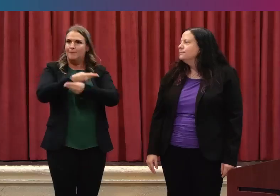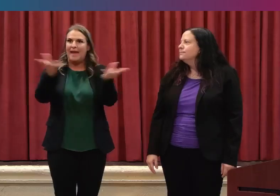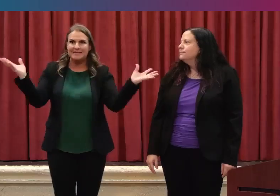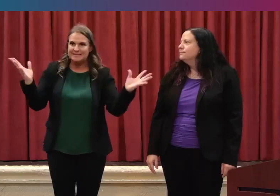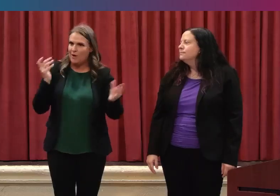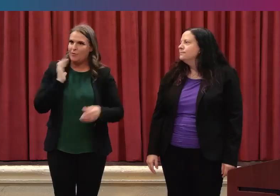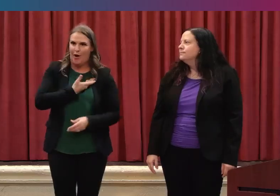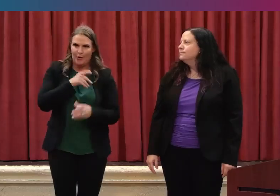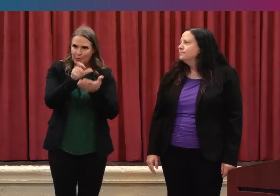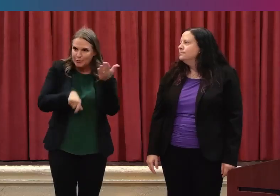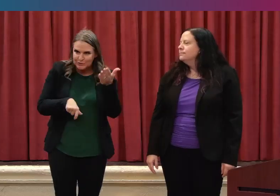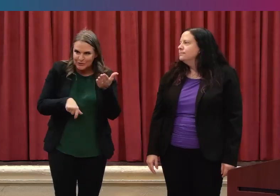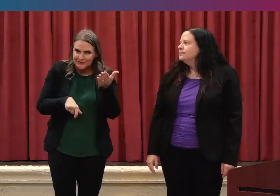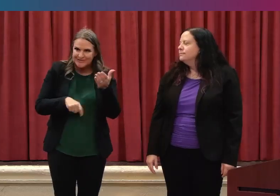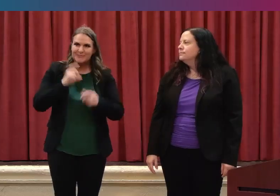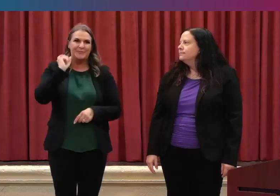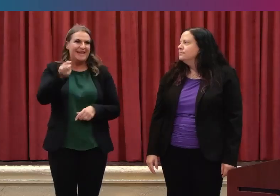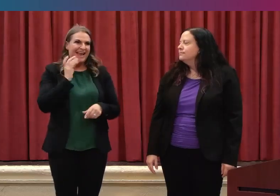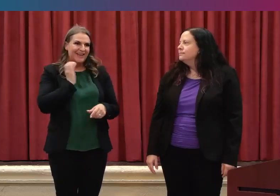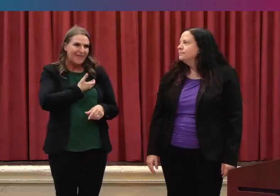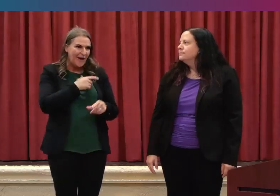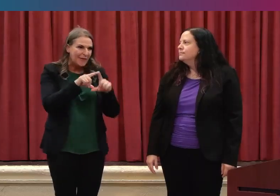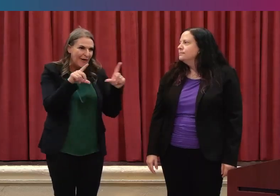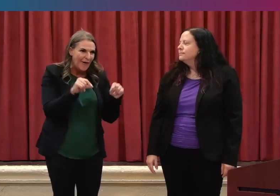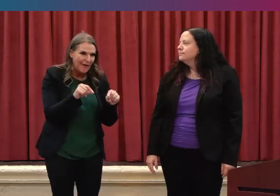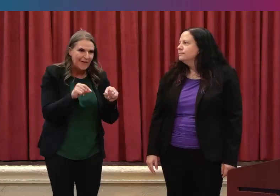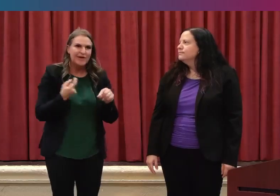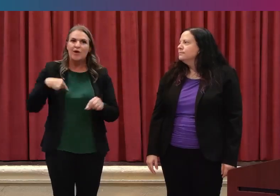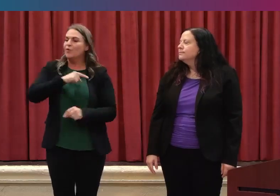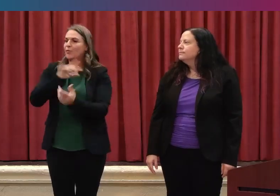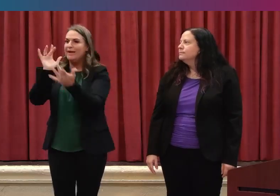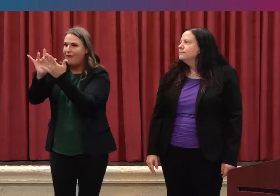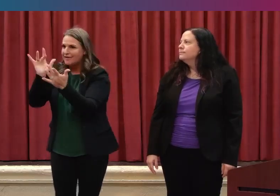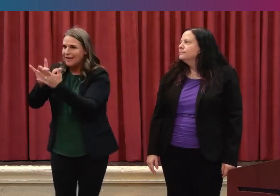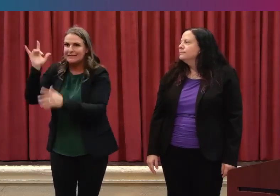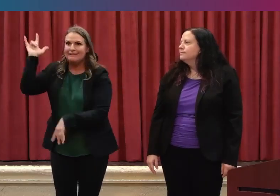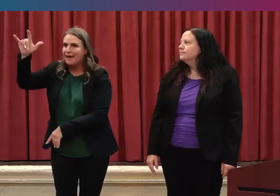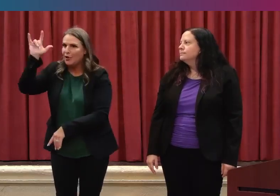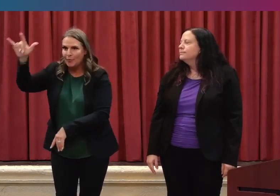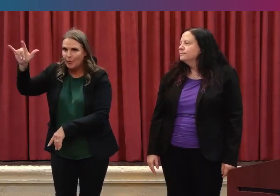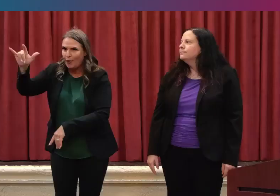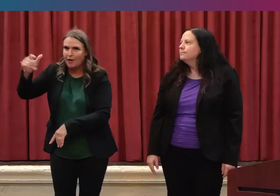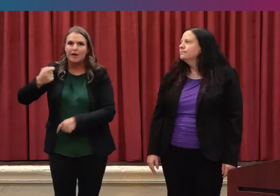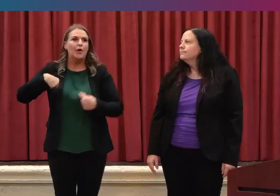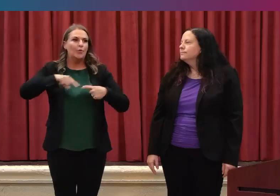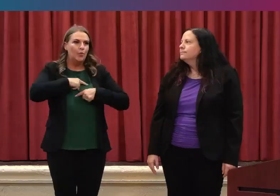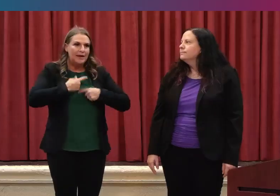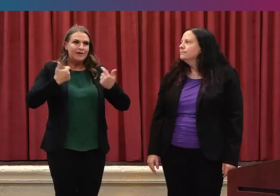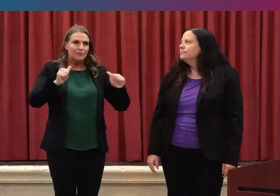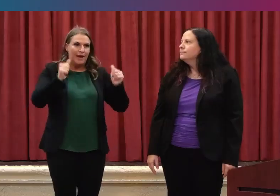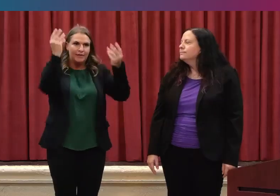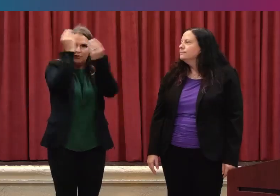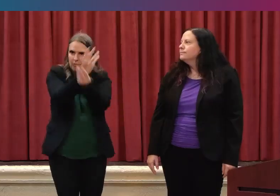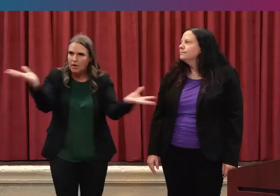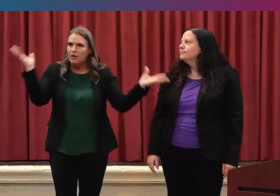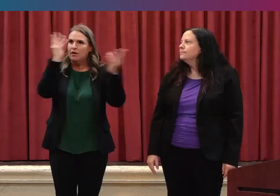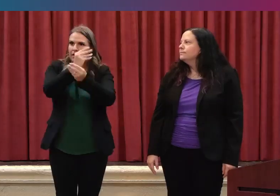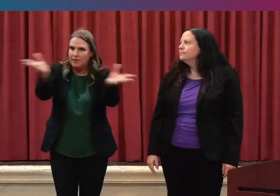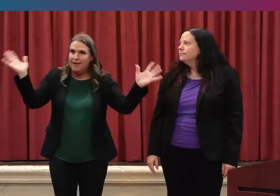Olympic plannings, and we passed out brochures, we gave out our business cards, we contacted the airport.